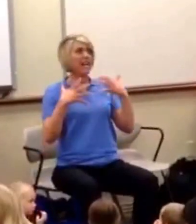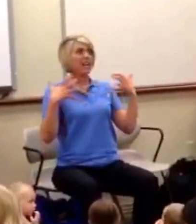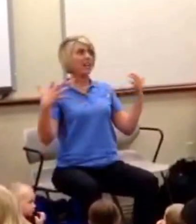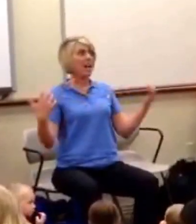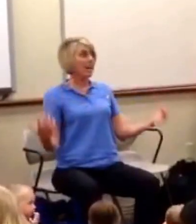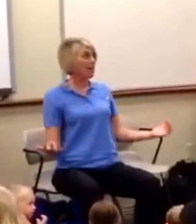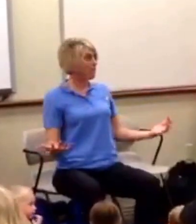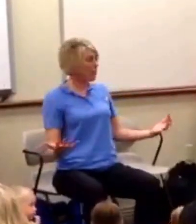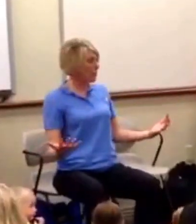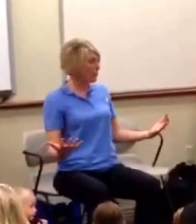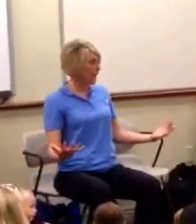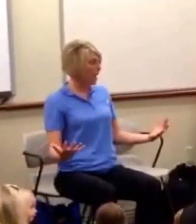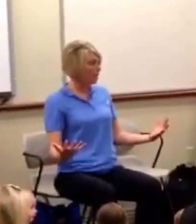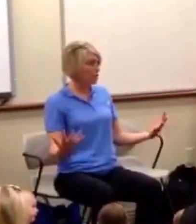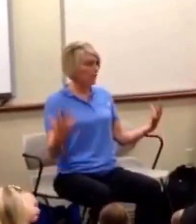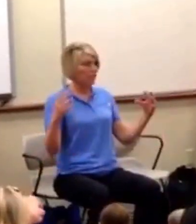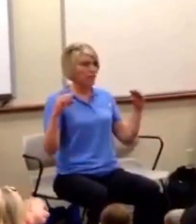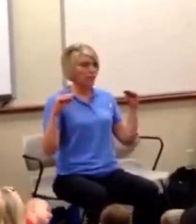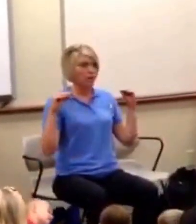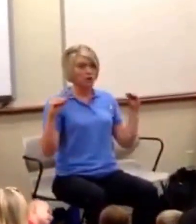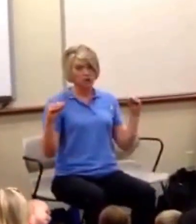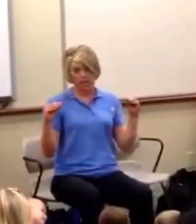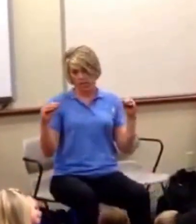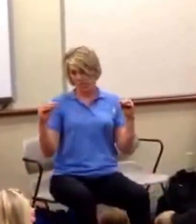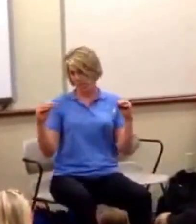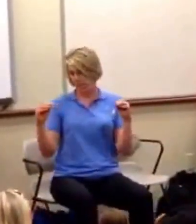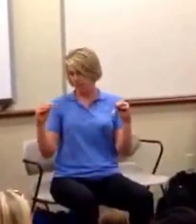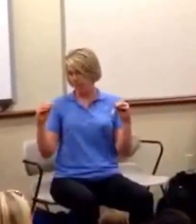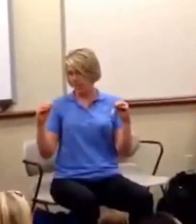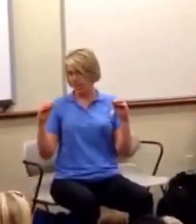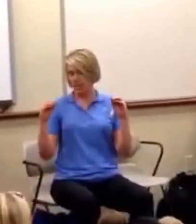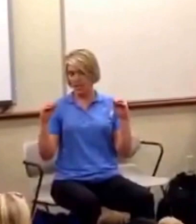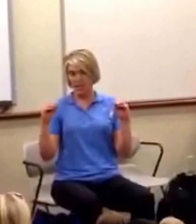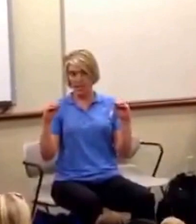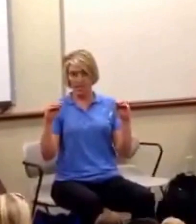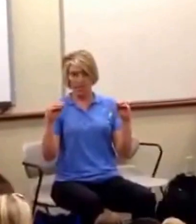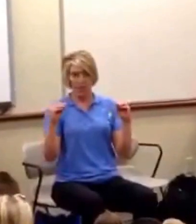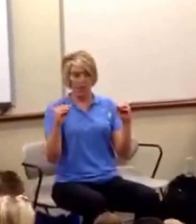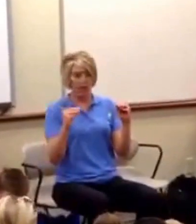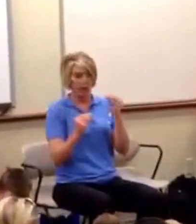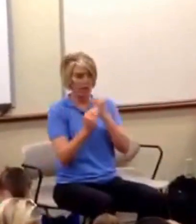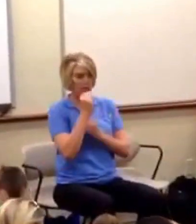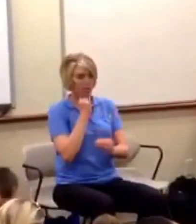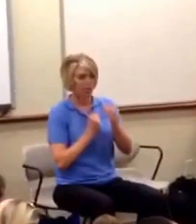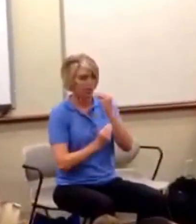a lot of food, right? So we're going to make both hands in the EAT handshape, and we're going to go like this.